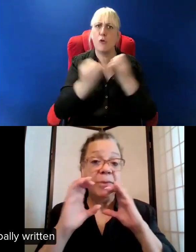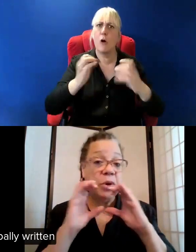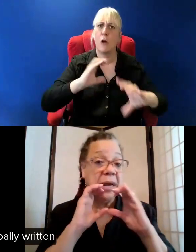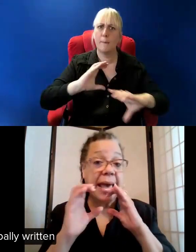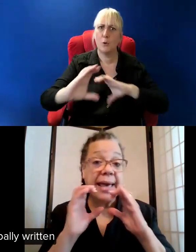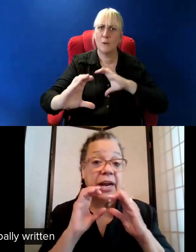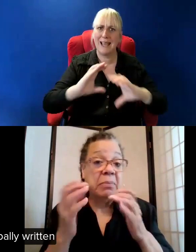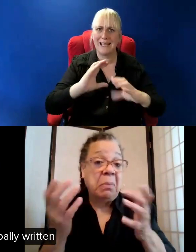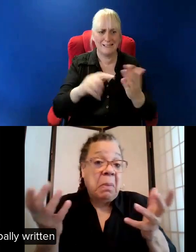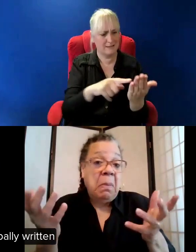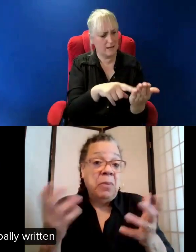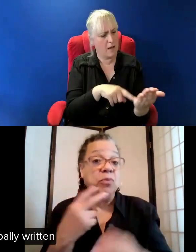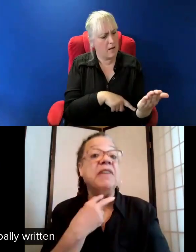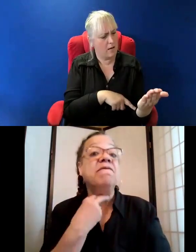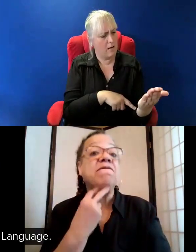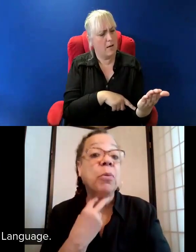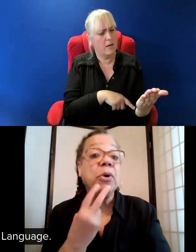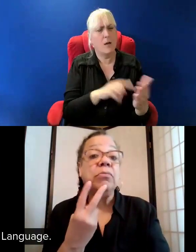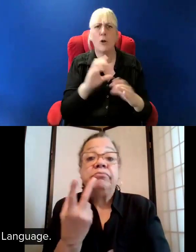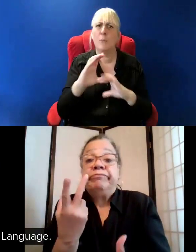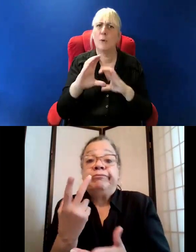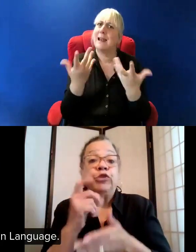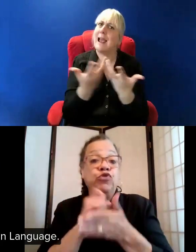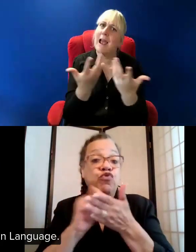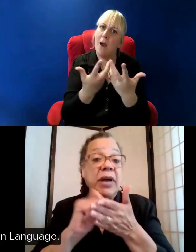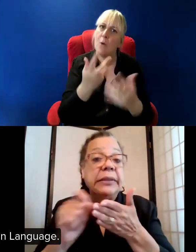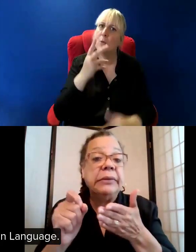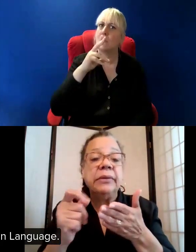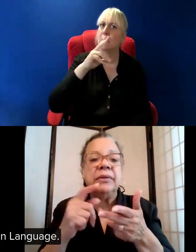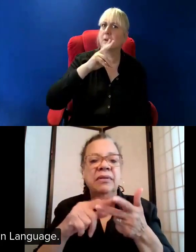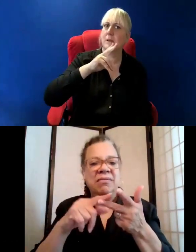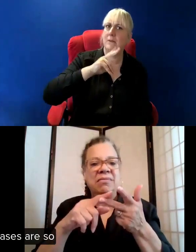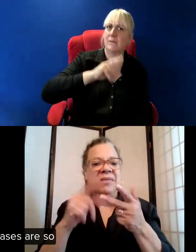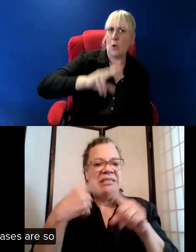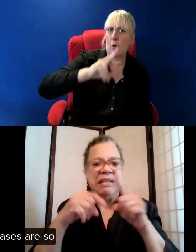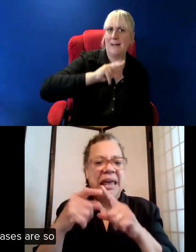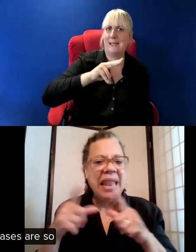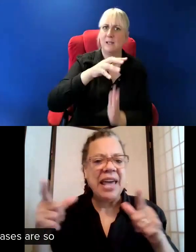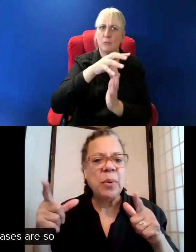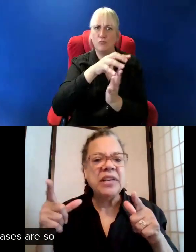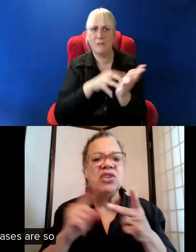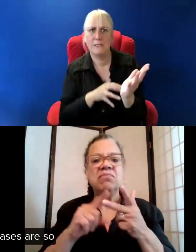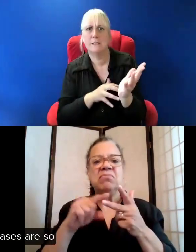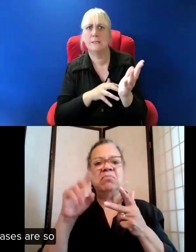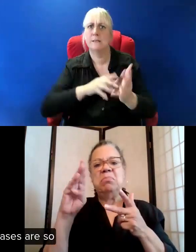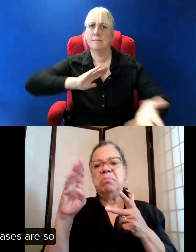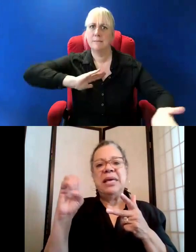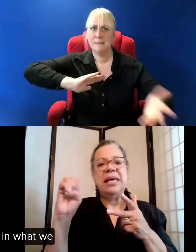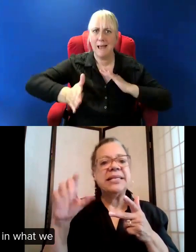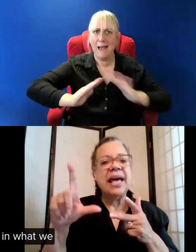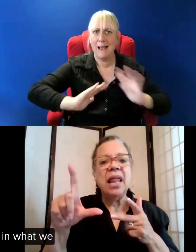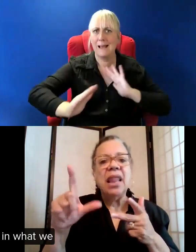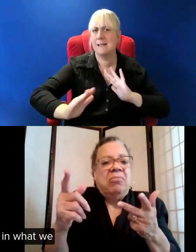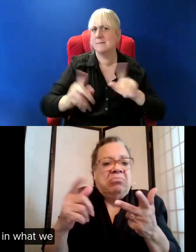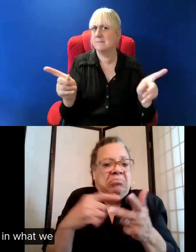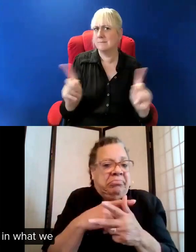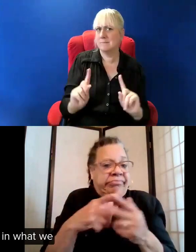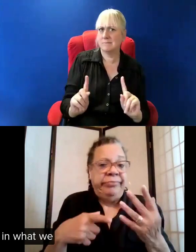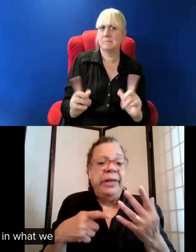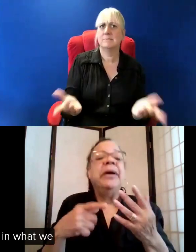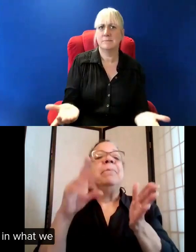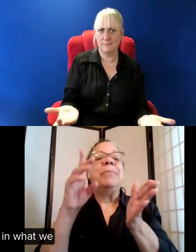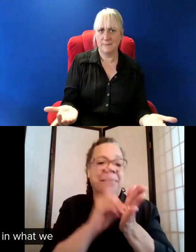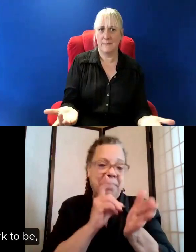what? Verbally, written, British Sign Language, American Sign Language. But these biases are so entrenched